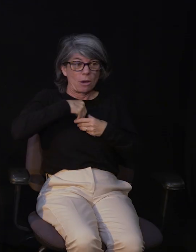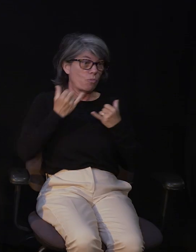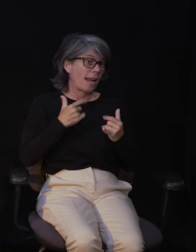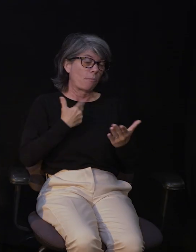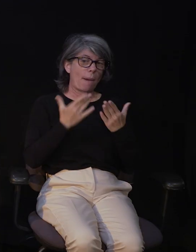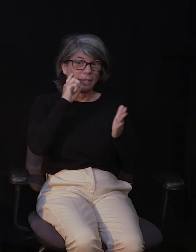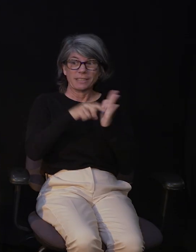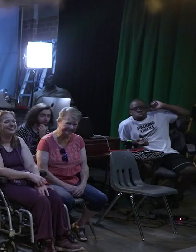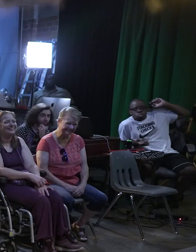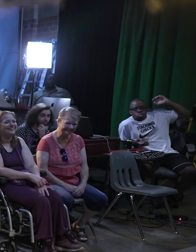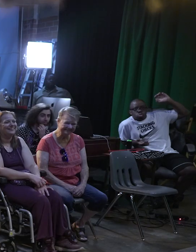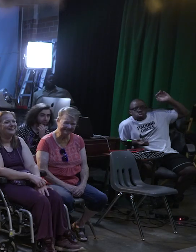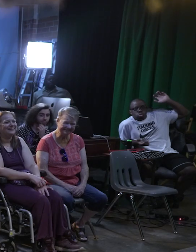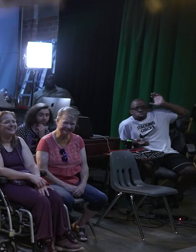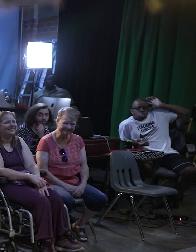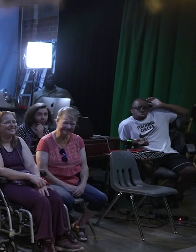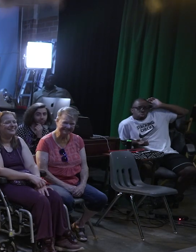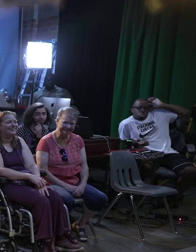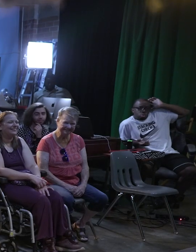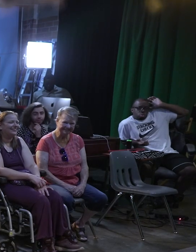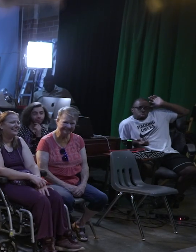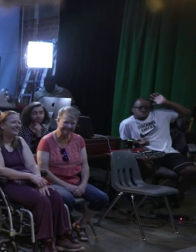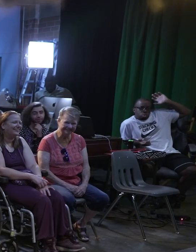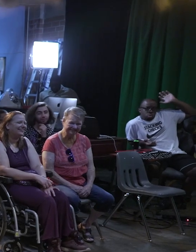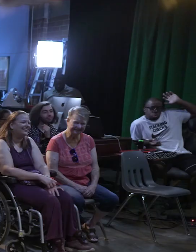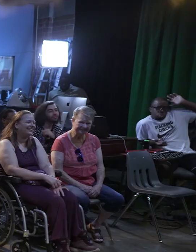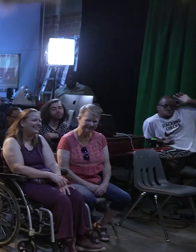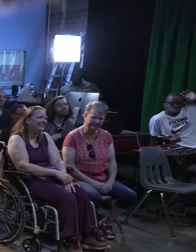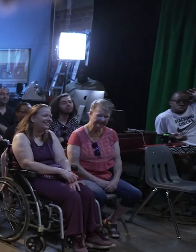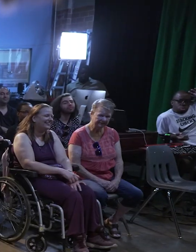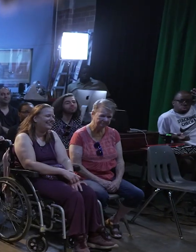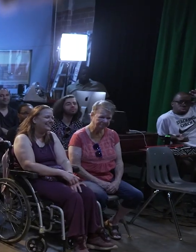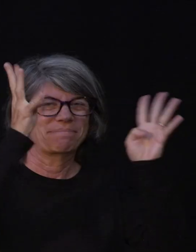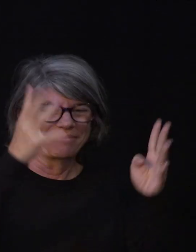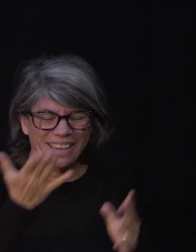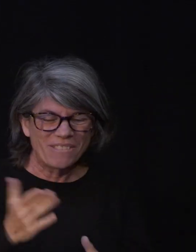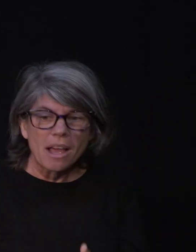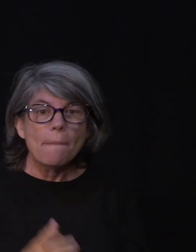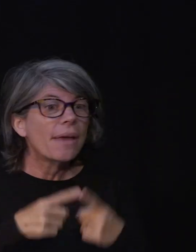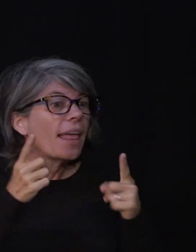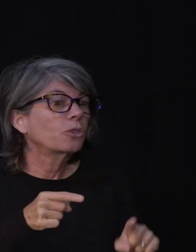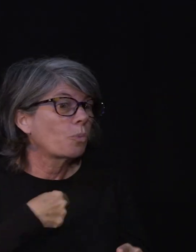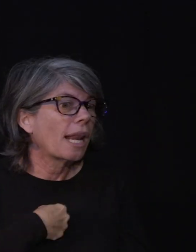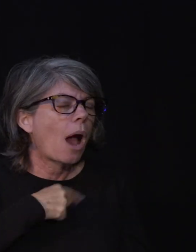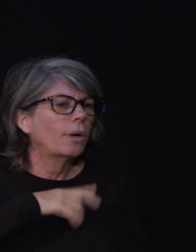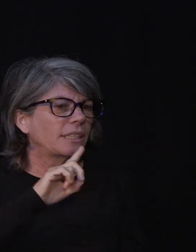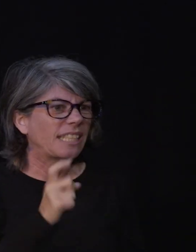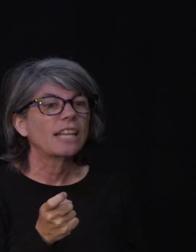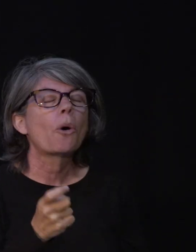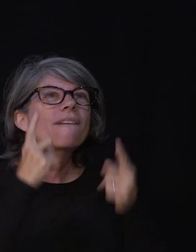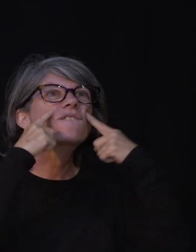can probably tell by the way I'm sitting. Just kidding. I don't know, I'm saying stuff. But that's when I was